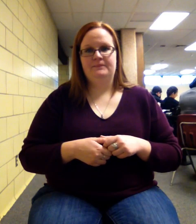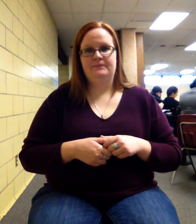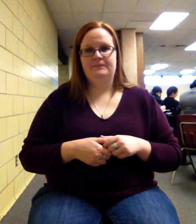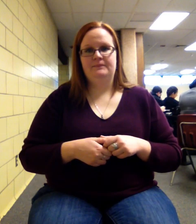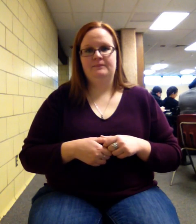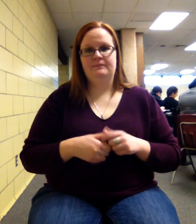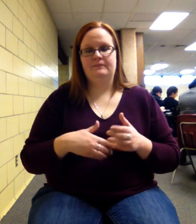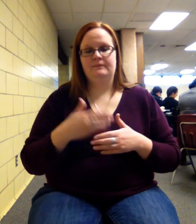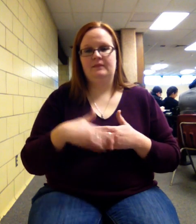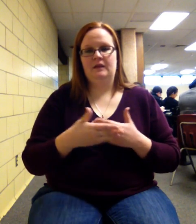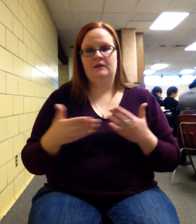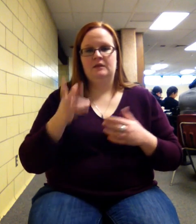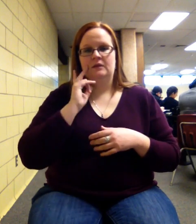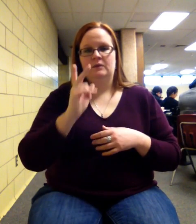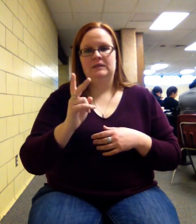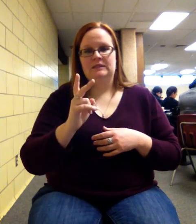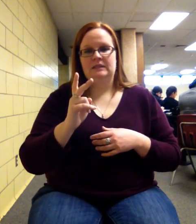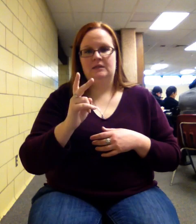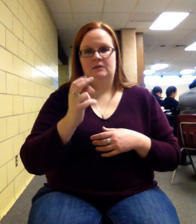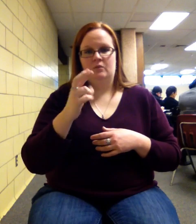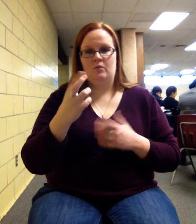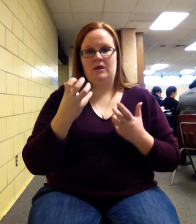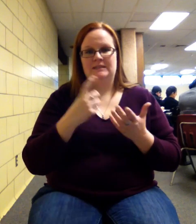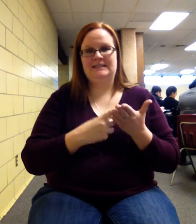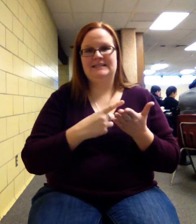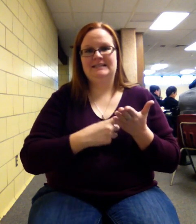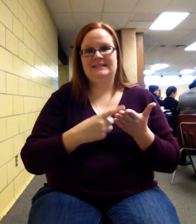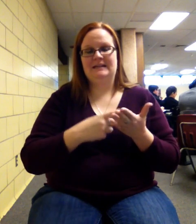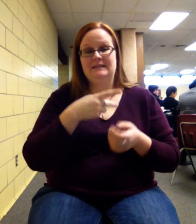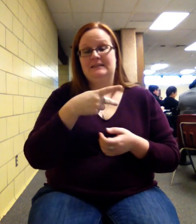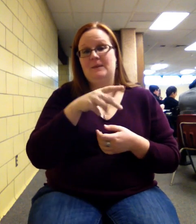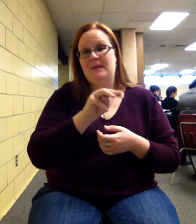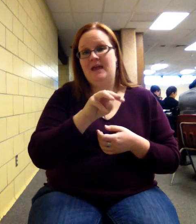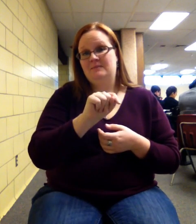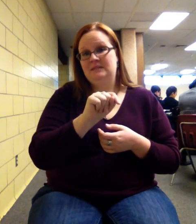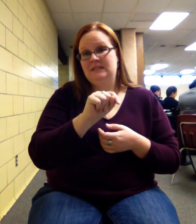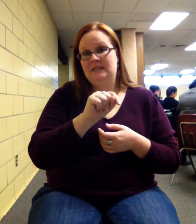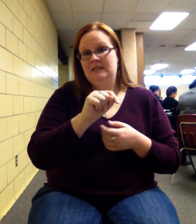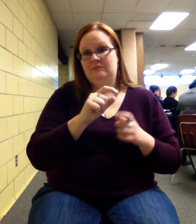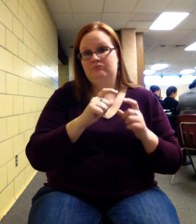The next thing that we see then, or want to talk about, is the PMT key. That's your payment